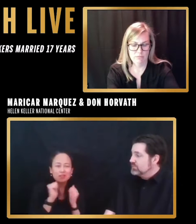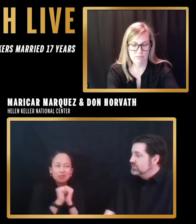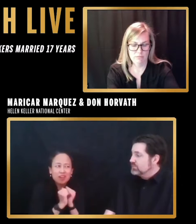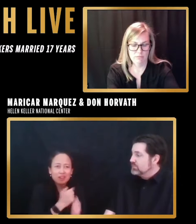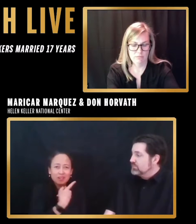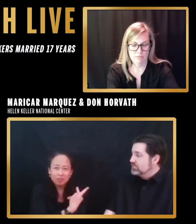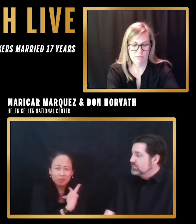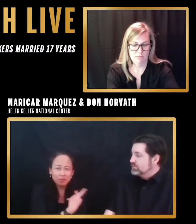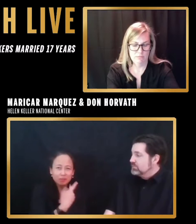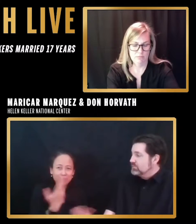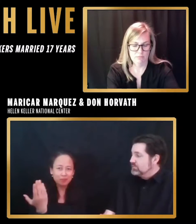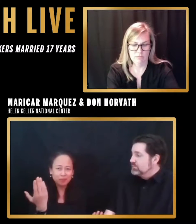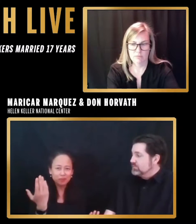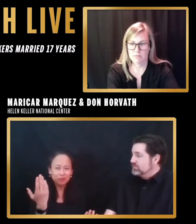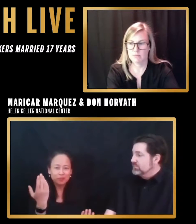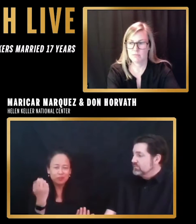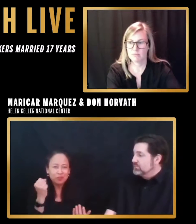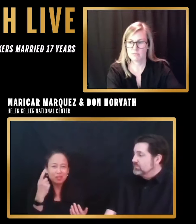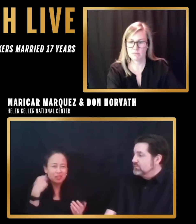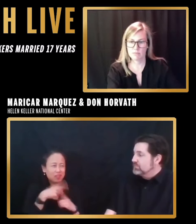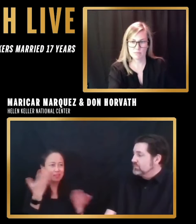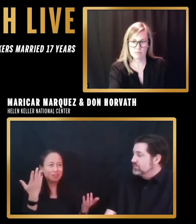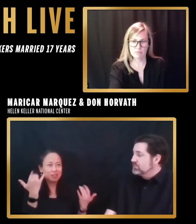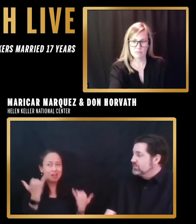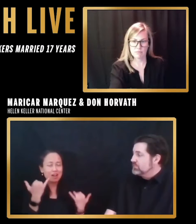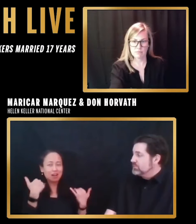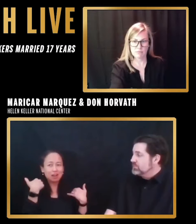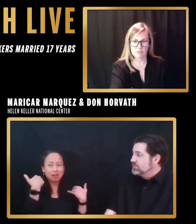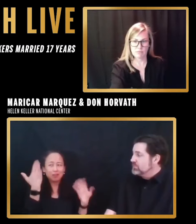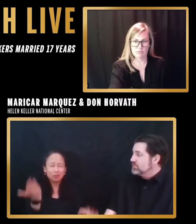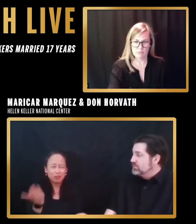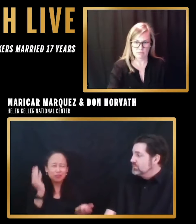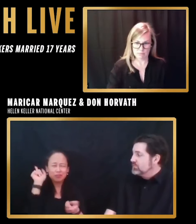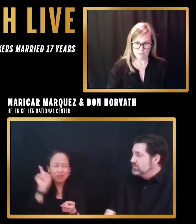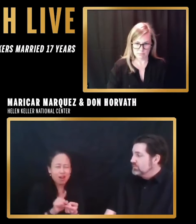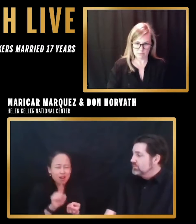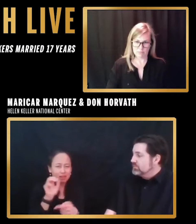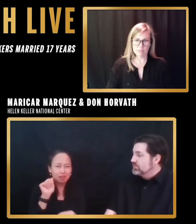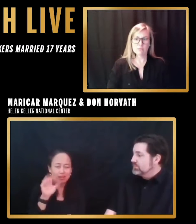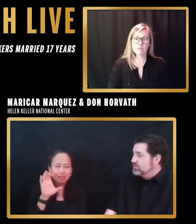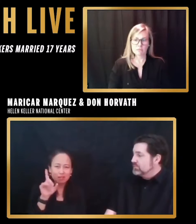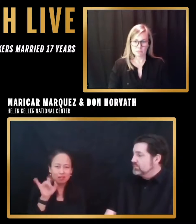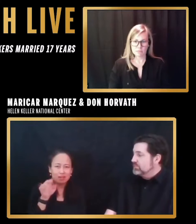regularly. We go on a tandem bike. Now,